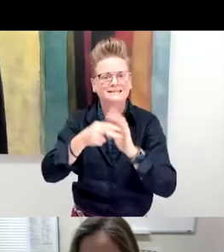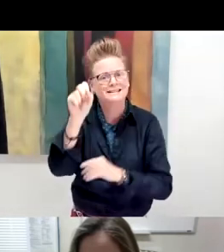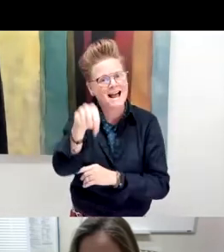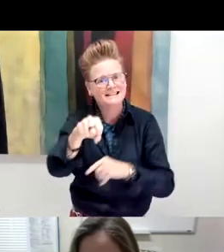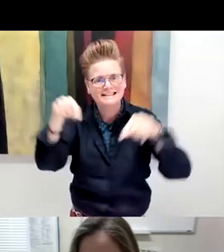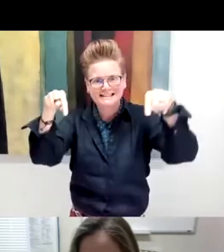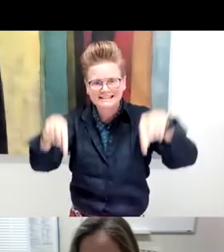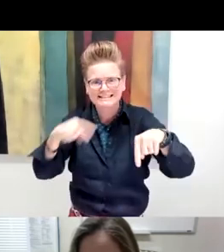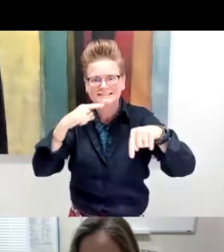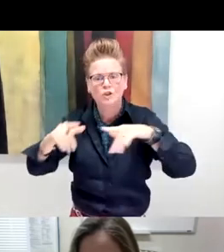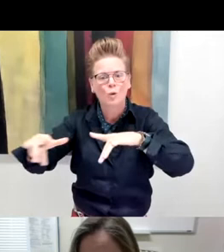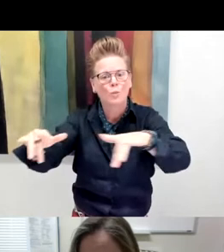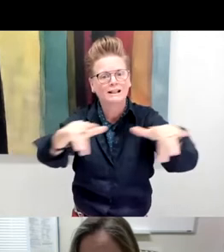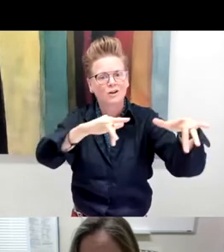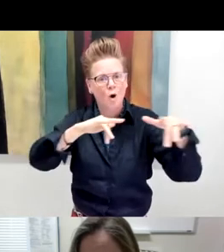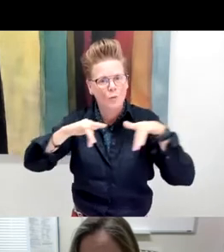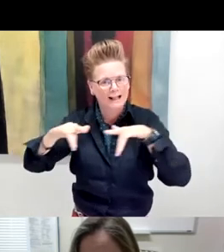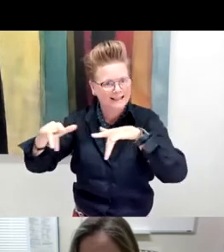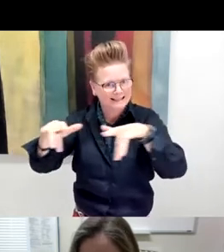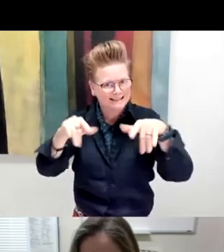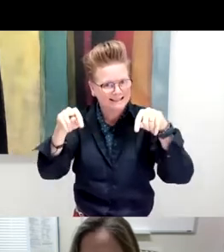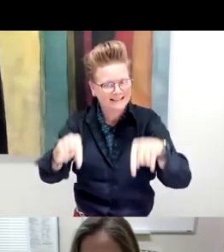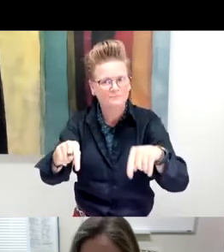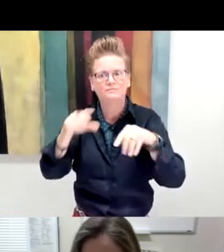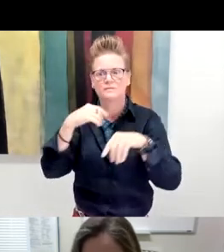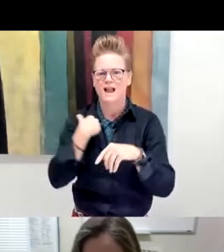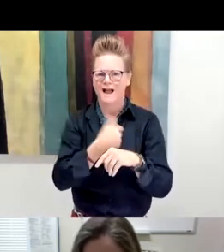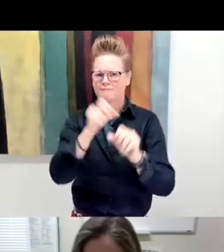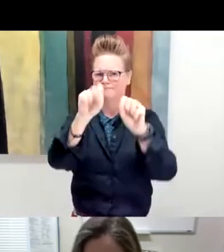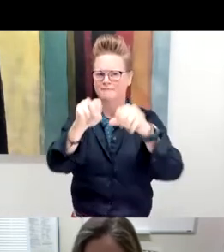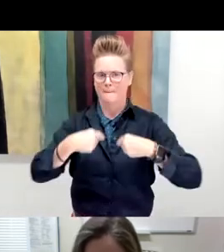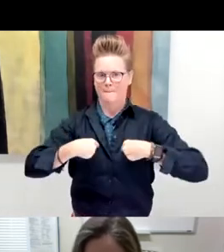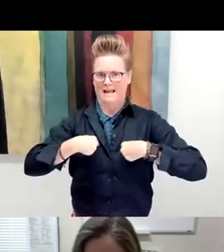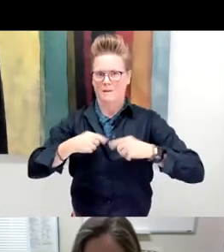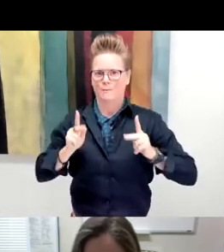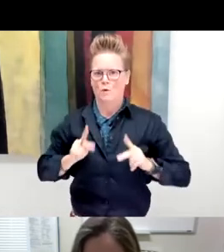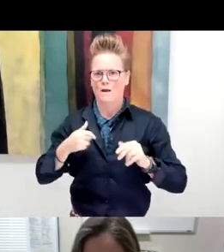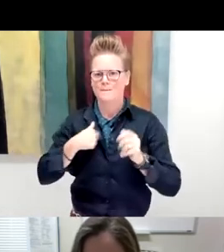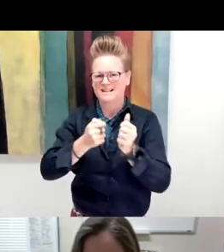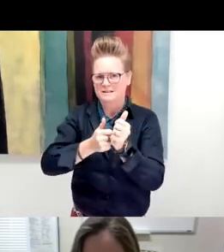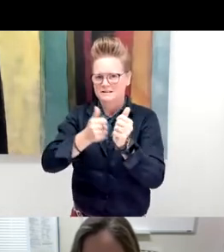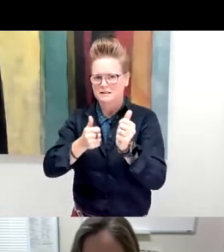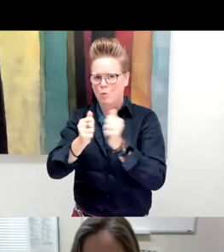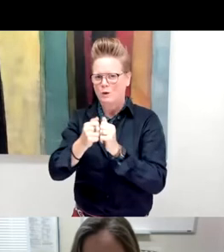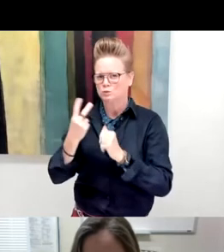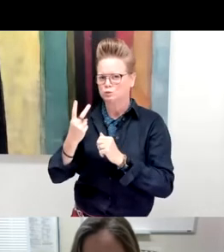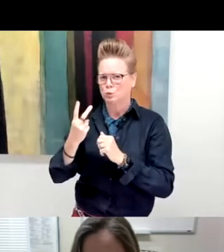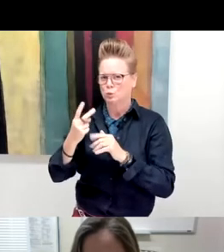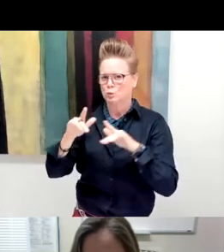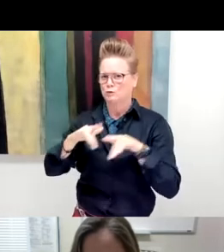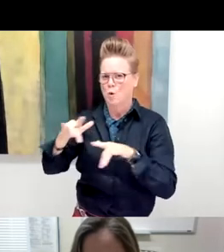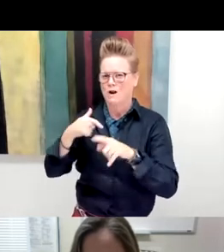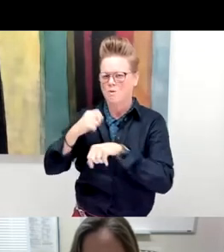to take advantage of. So this will be a recorded session. And for